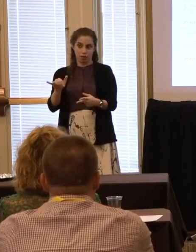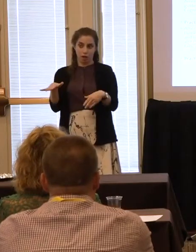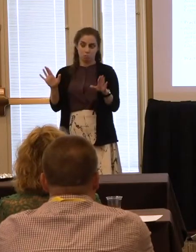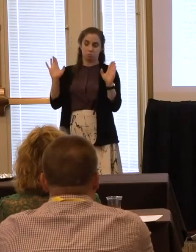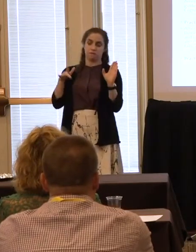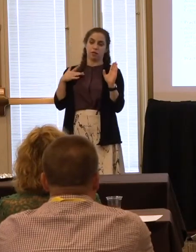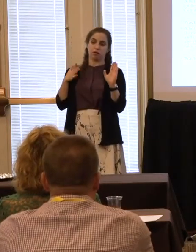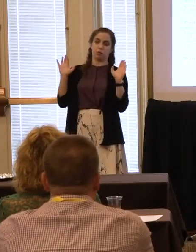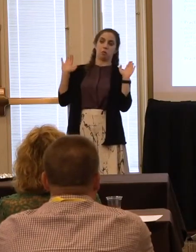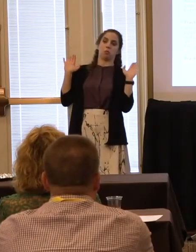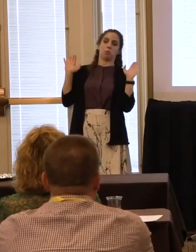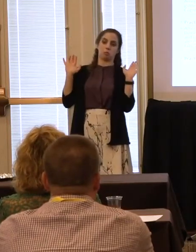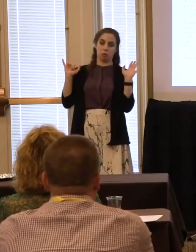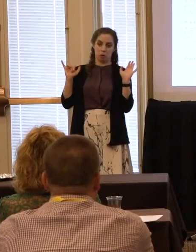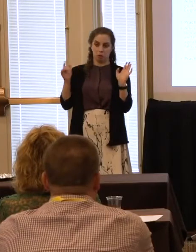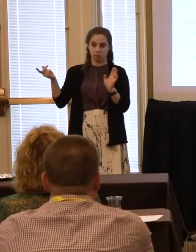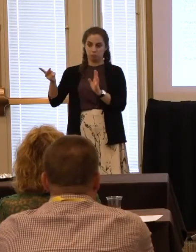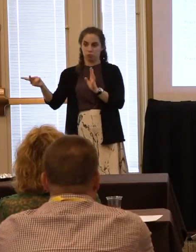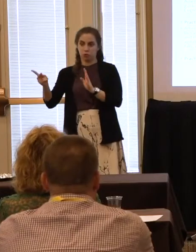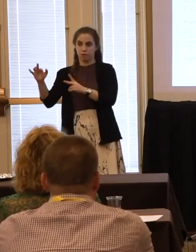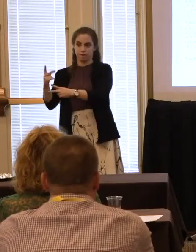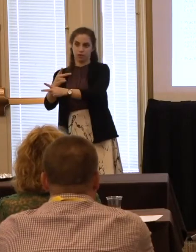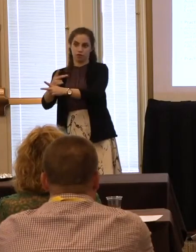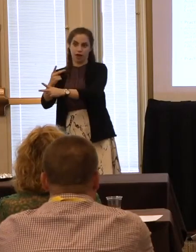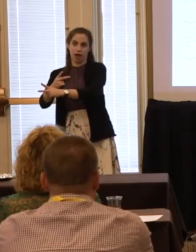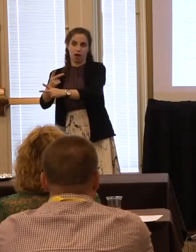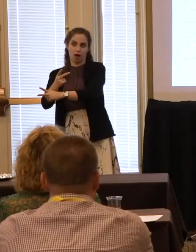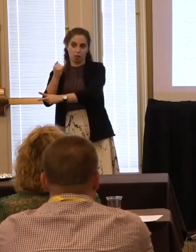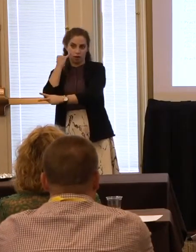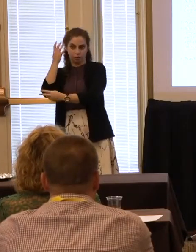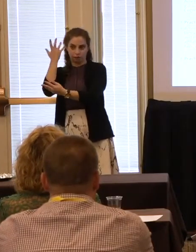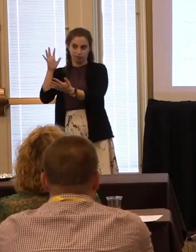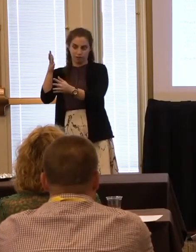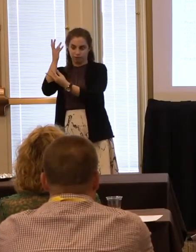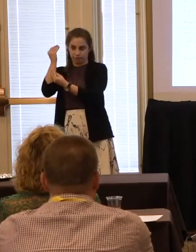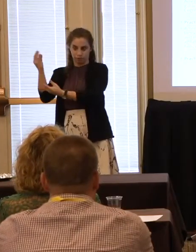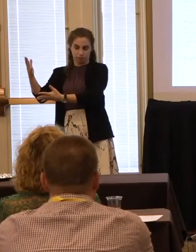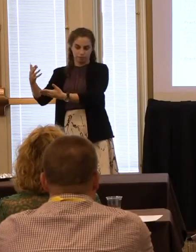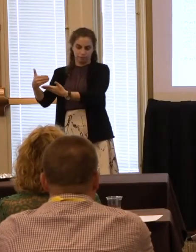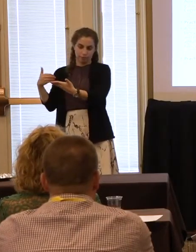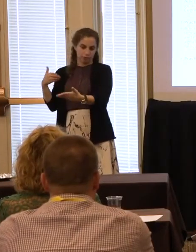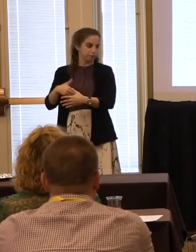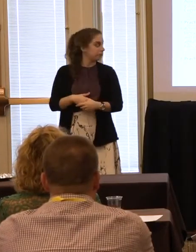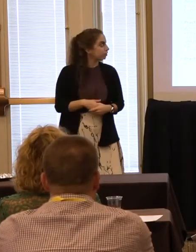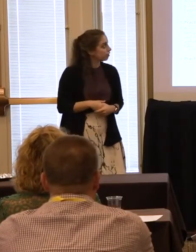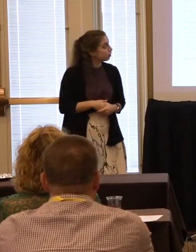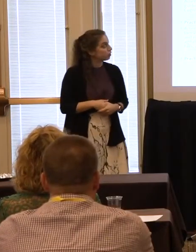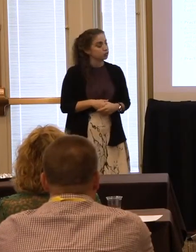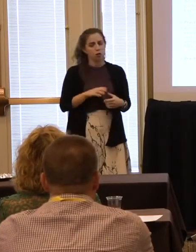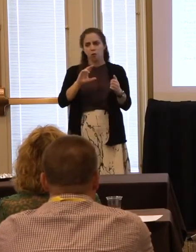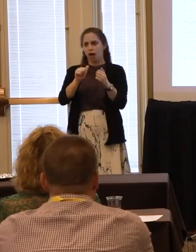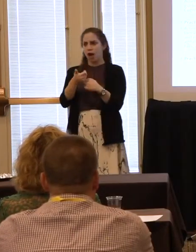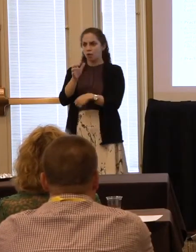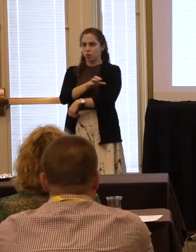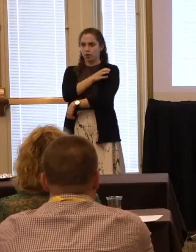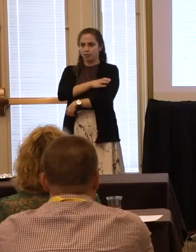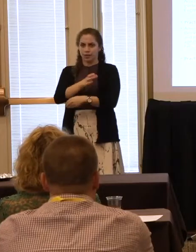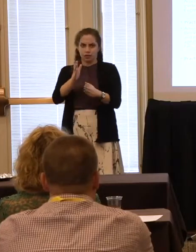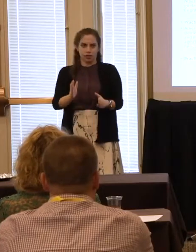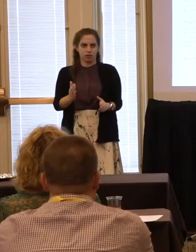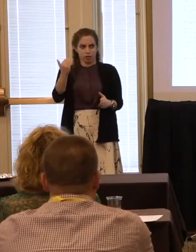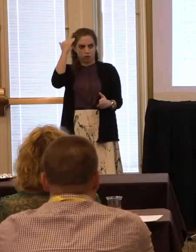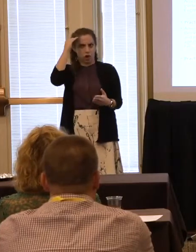hands-off, clinician will figure it out if you give them the information. So how do clinicians know what to